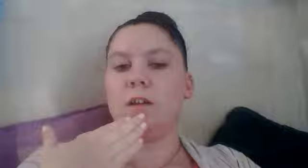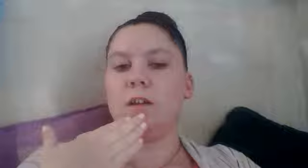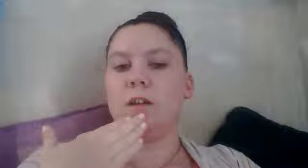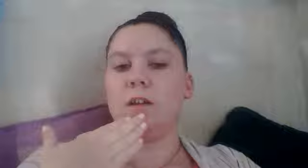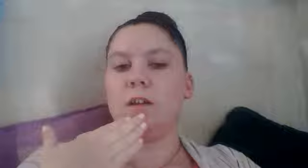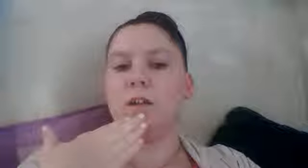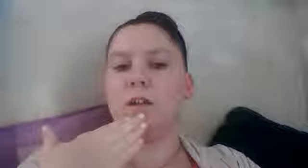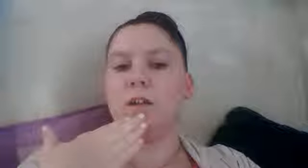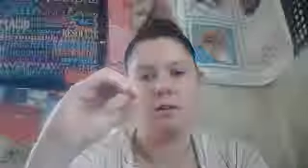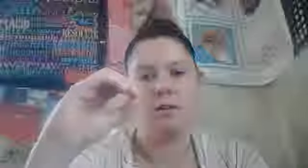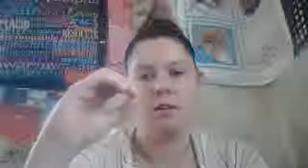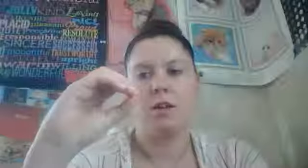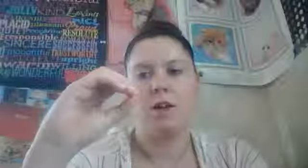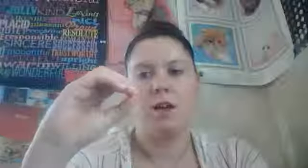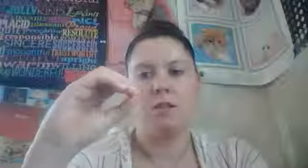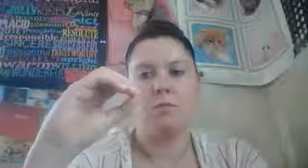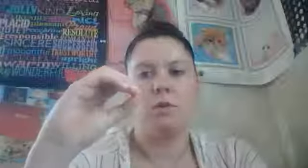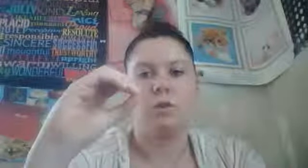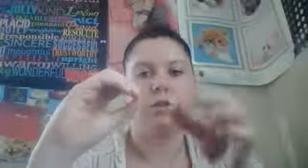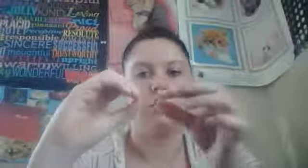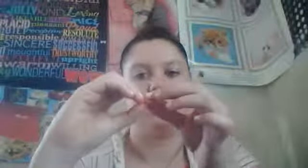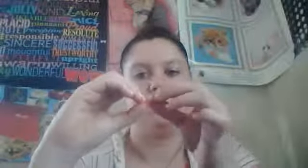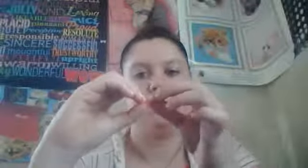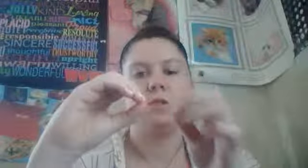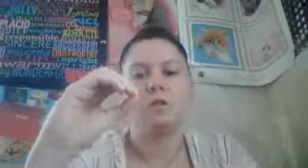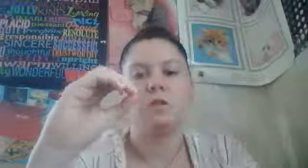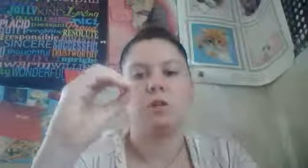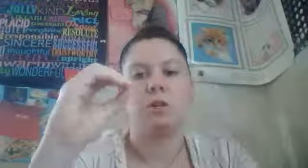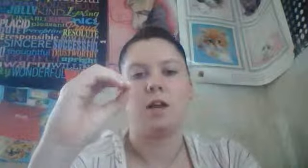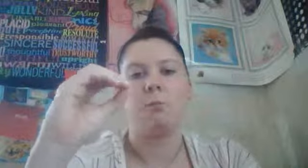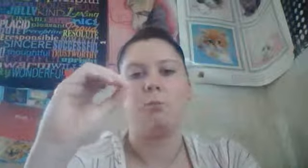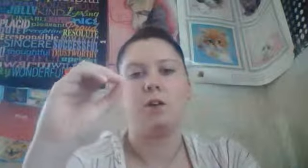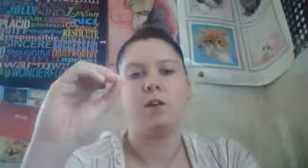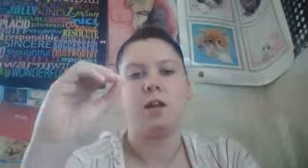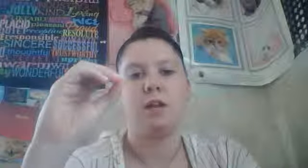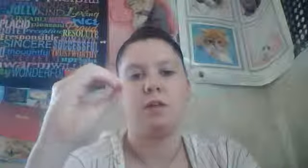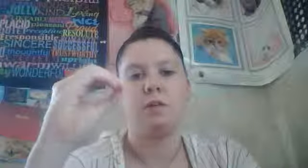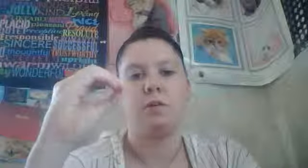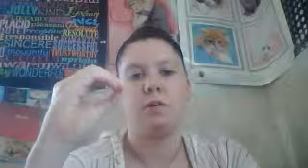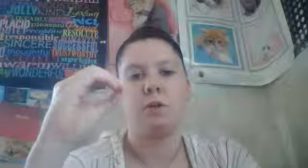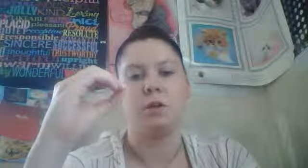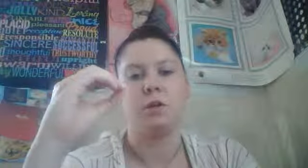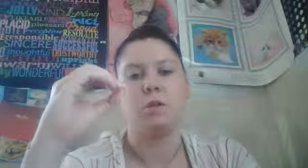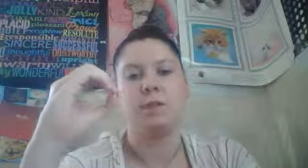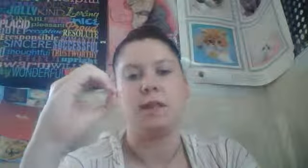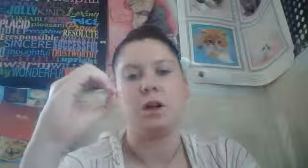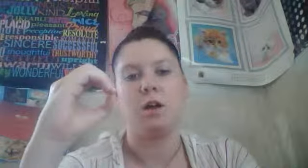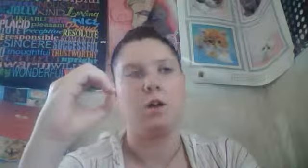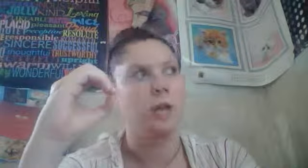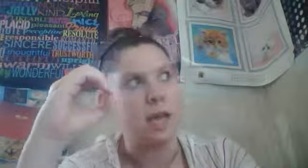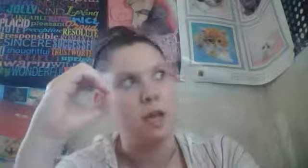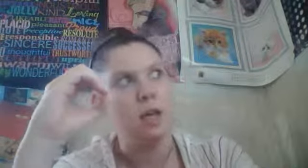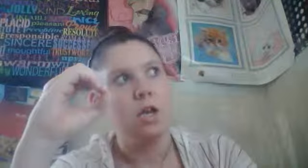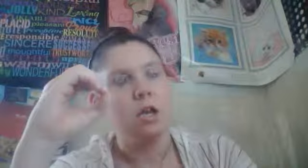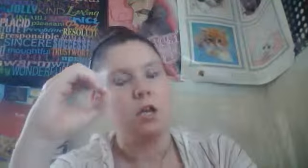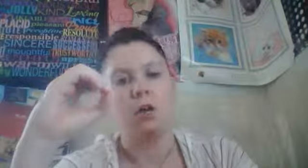your hand, and then what you're going to do is you're going to kind of bring your hand, so when you go to say okay, you go